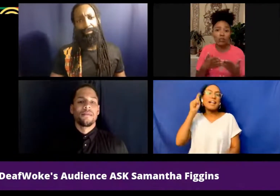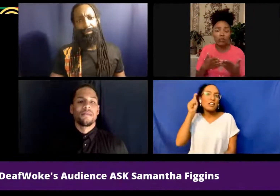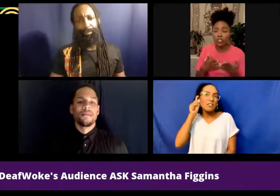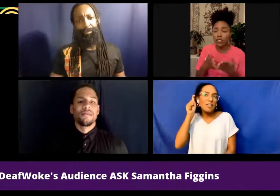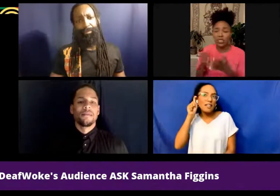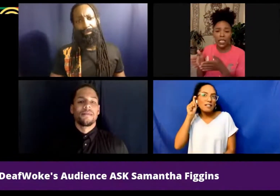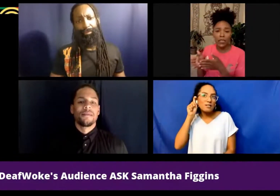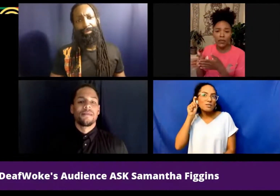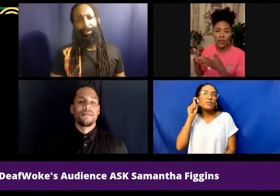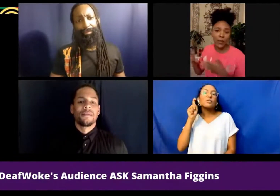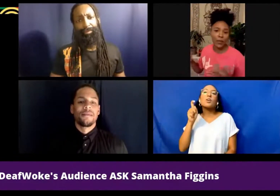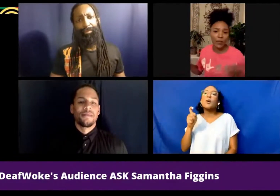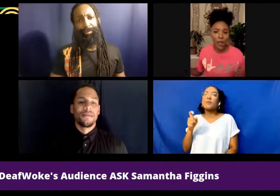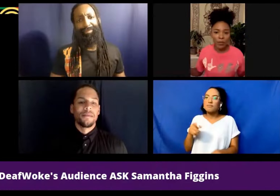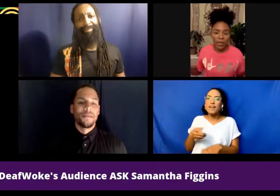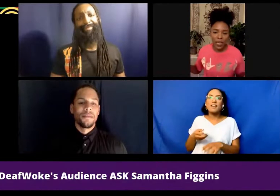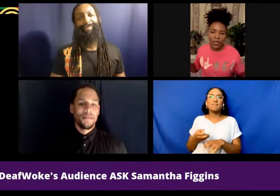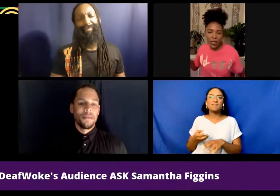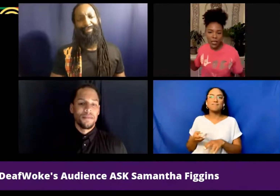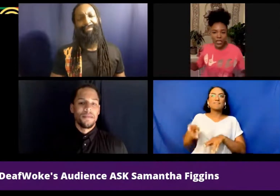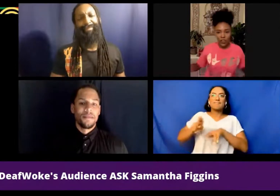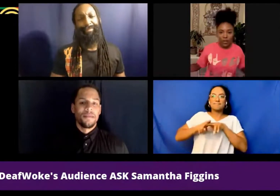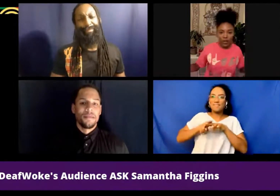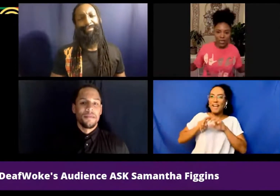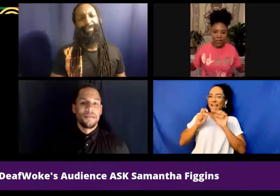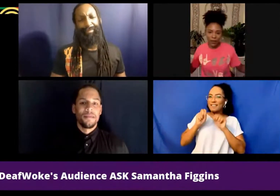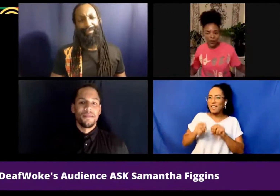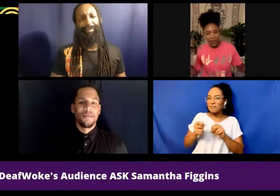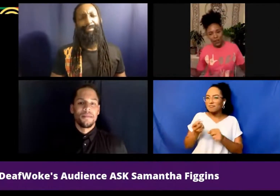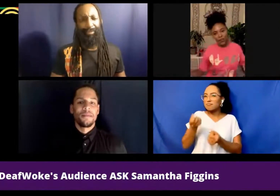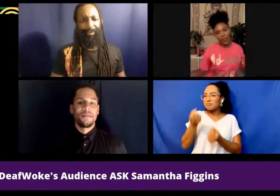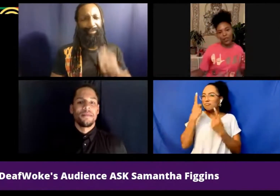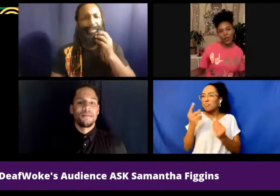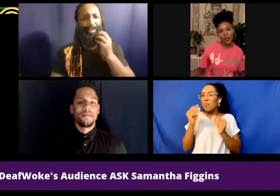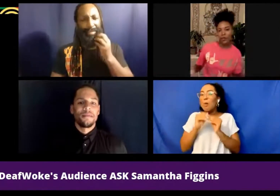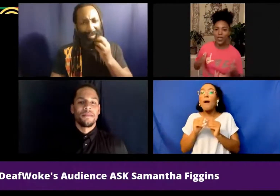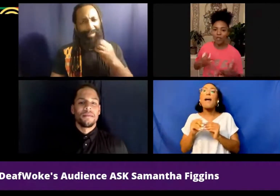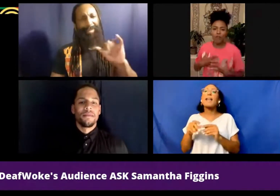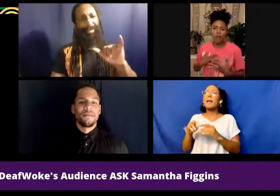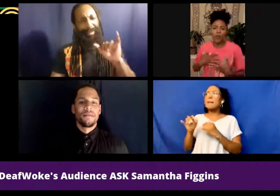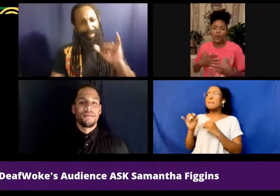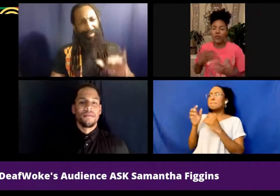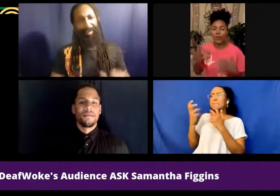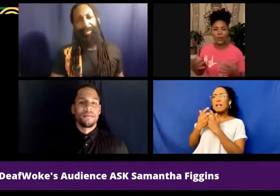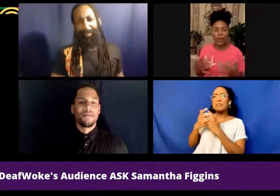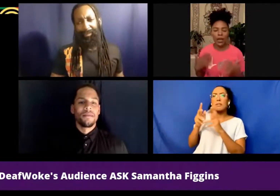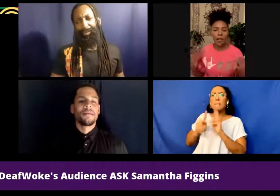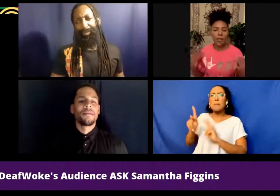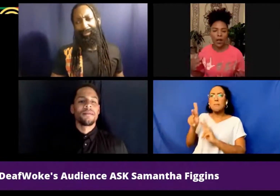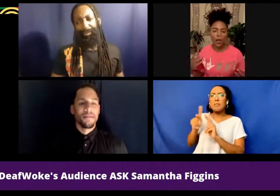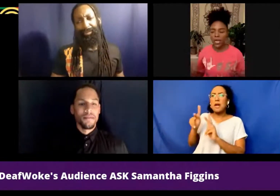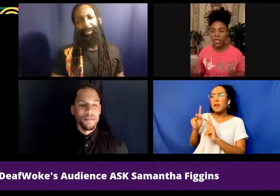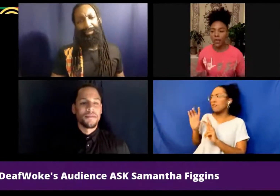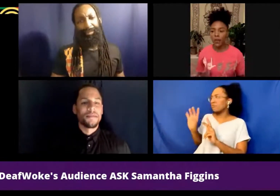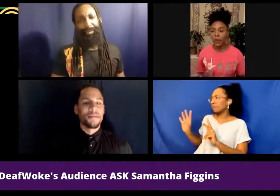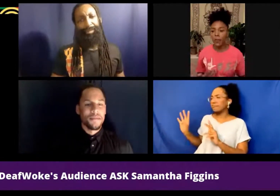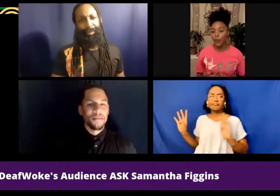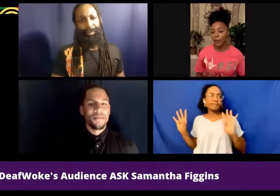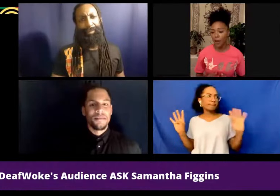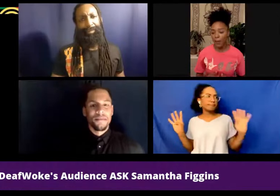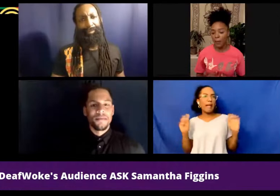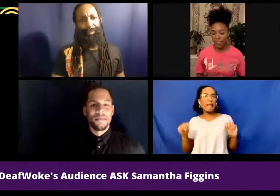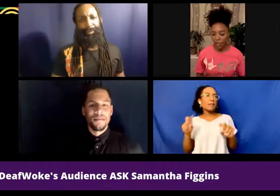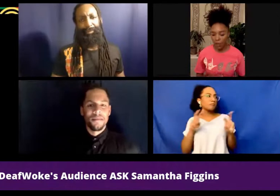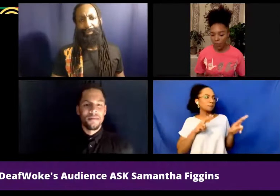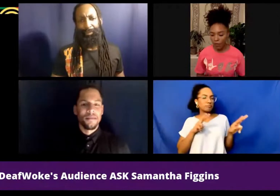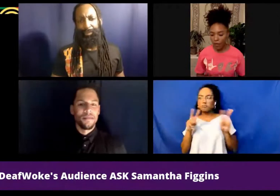I also, you know, dance with the people around me. I try to, you know, keep rhythm and breath with the people that I'm dancing around. But